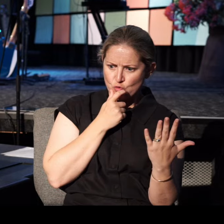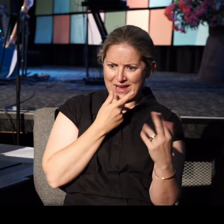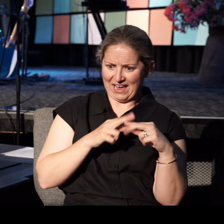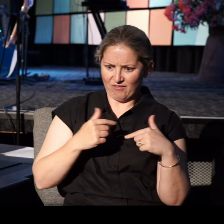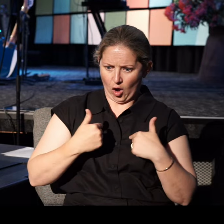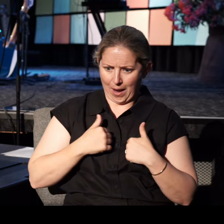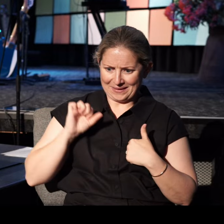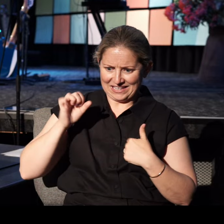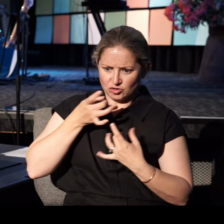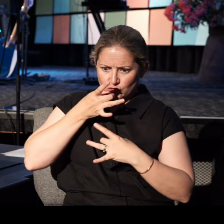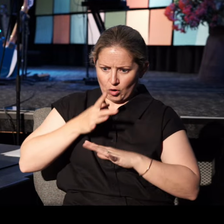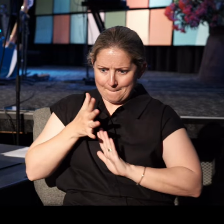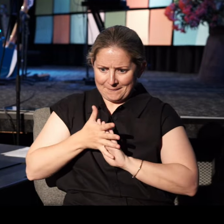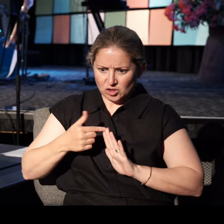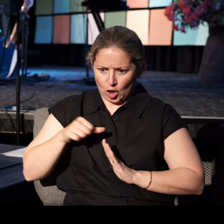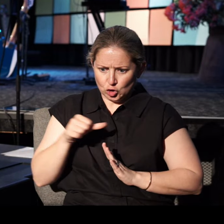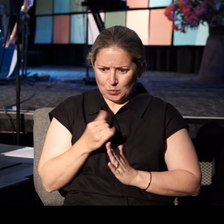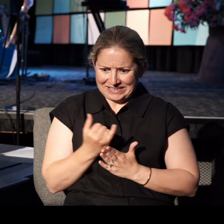of sin.